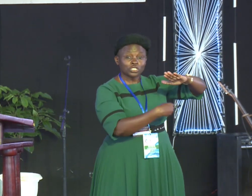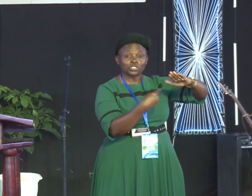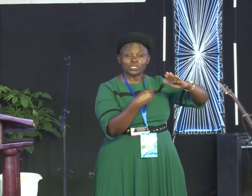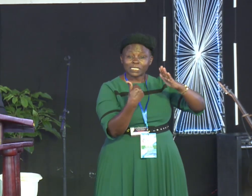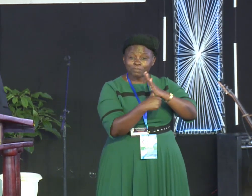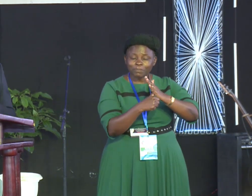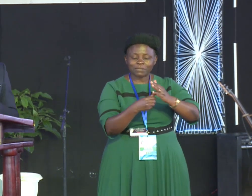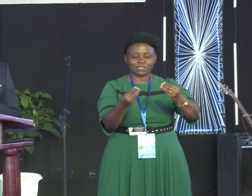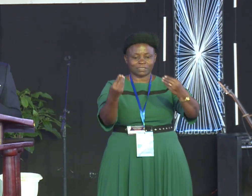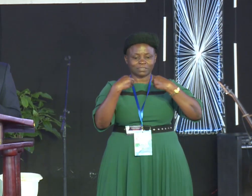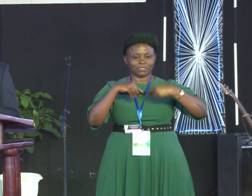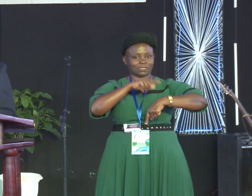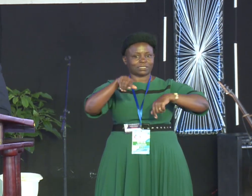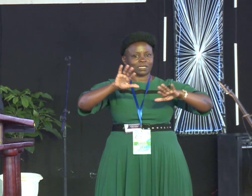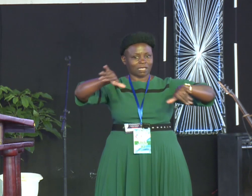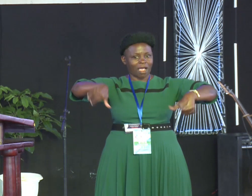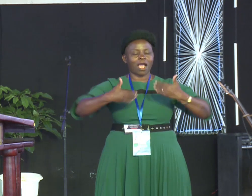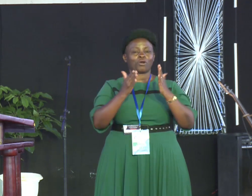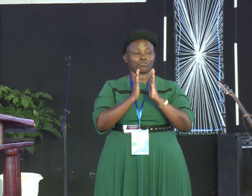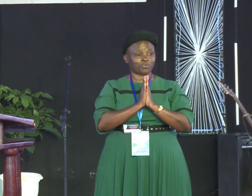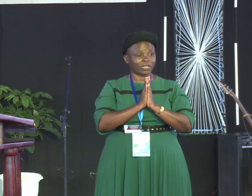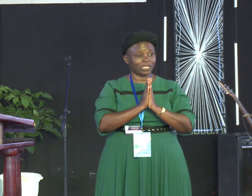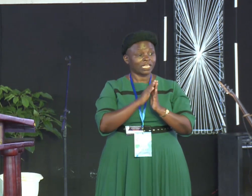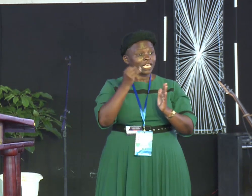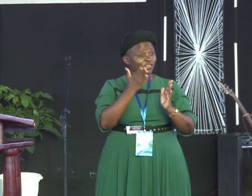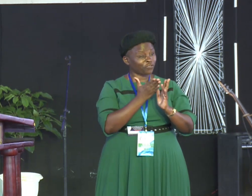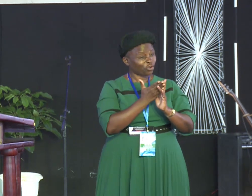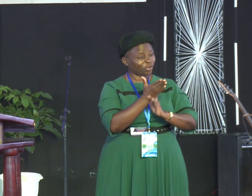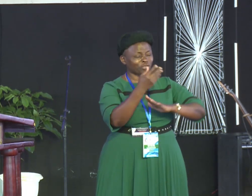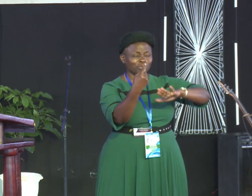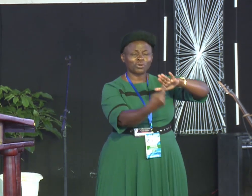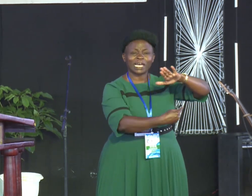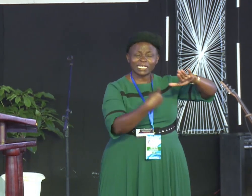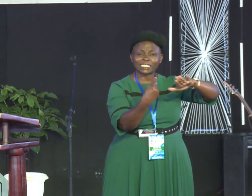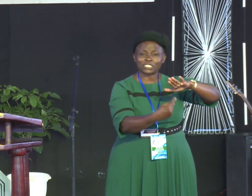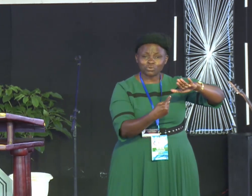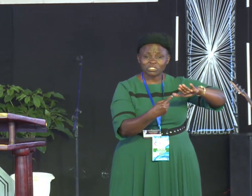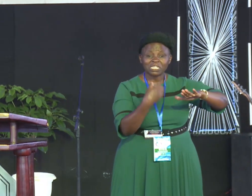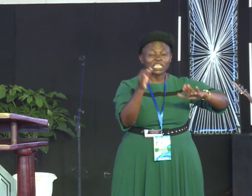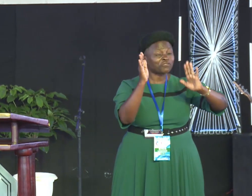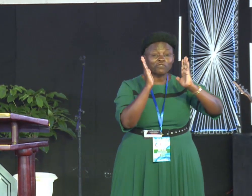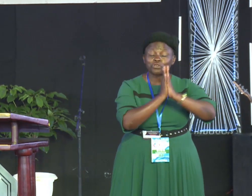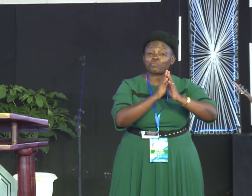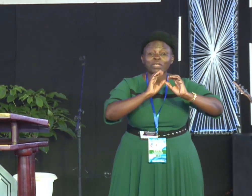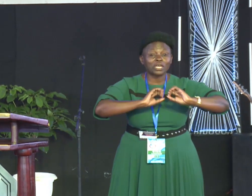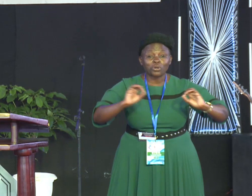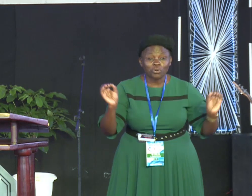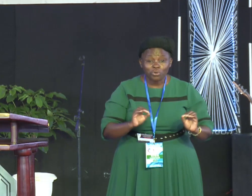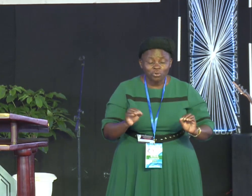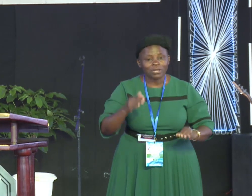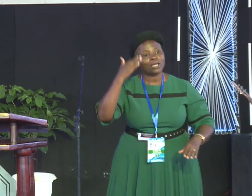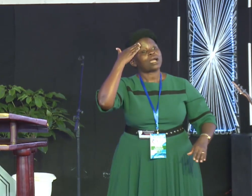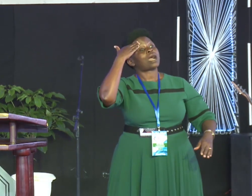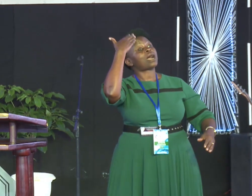Situations teach us to pray. Era bobo ine embera joyitamu. And if there is any situation you're going through. Notasaba. And you fail to pray.